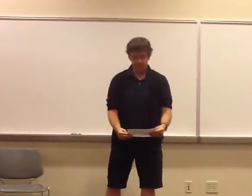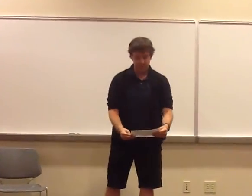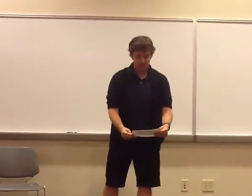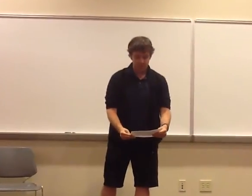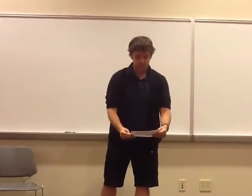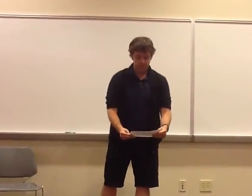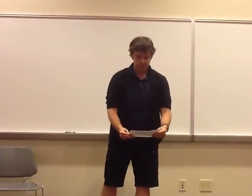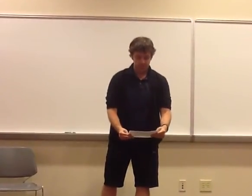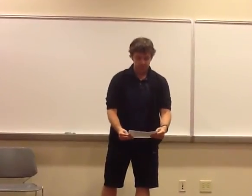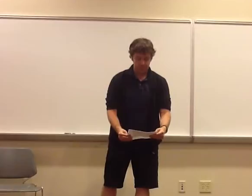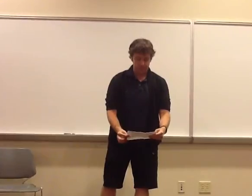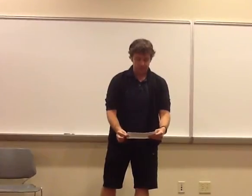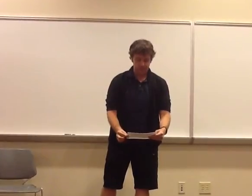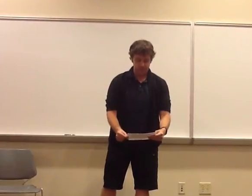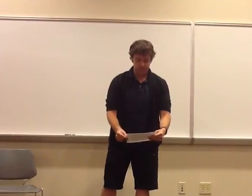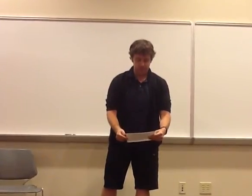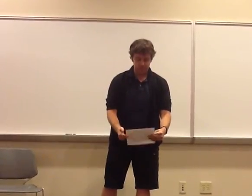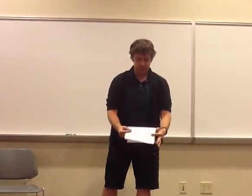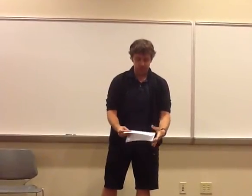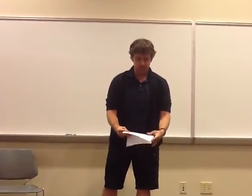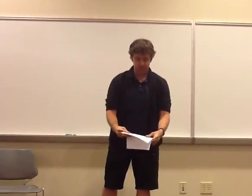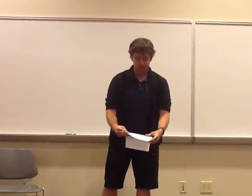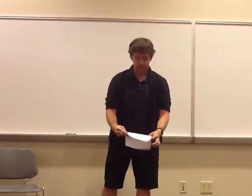can't possibly address the need all over the state.